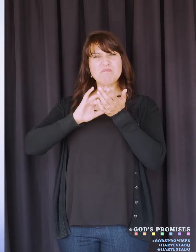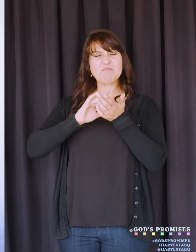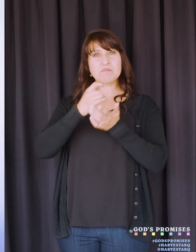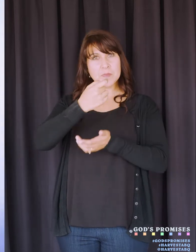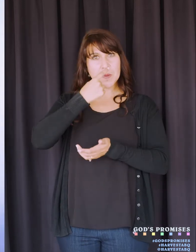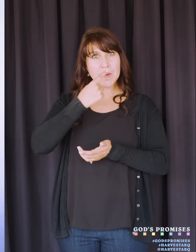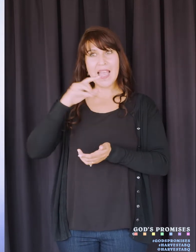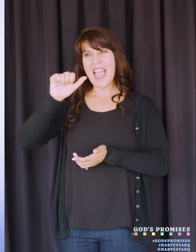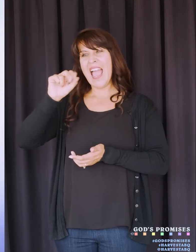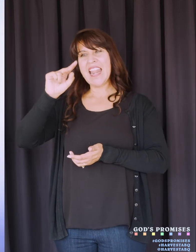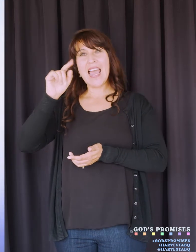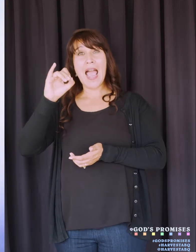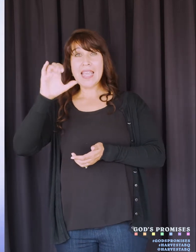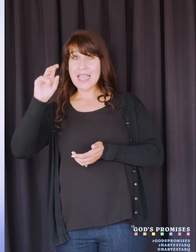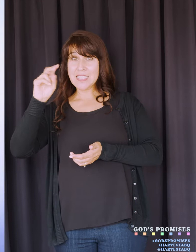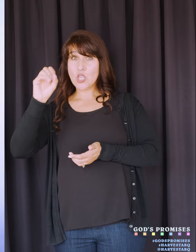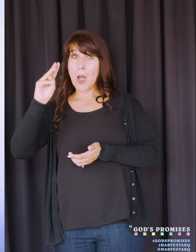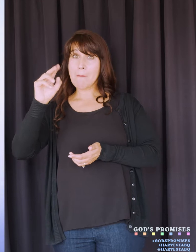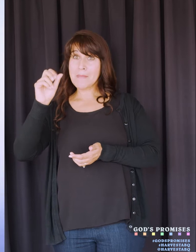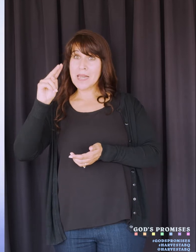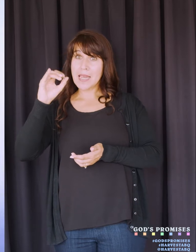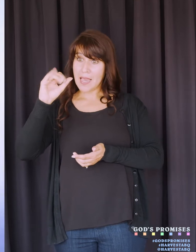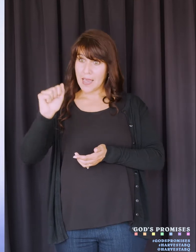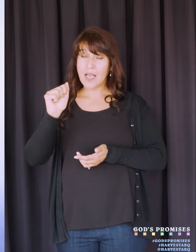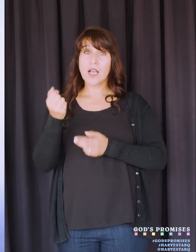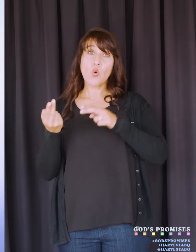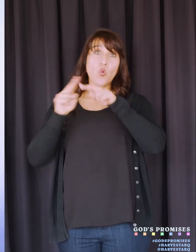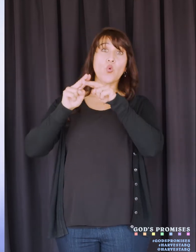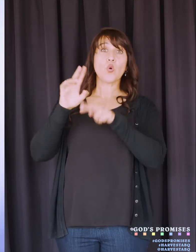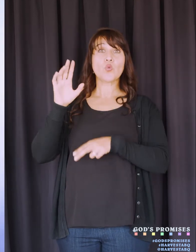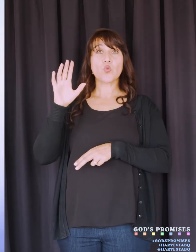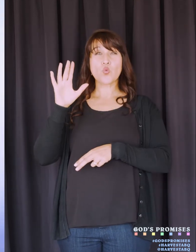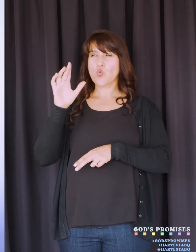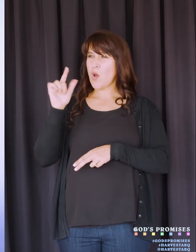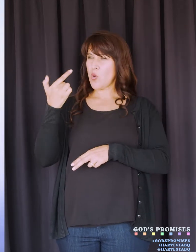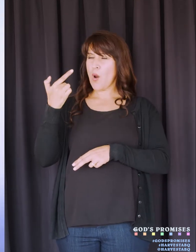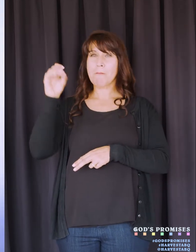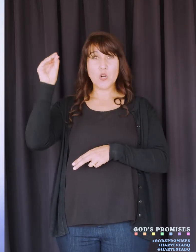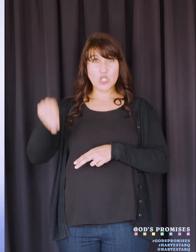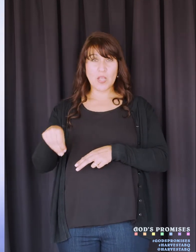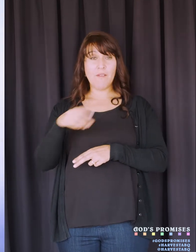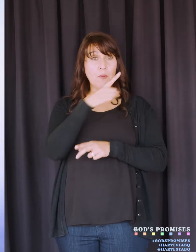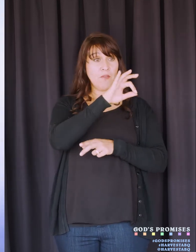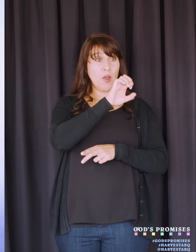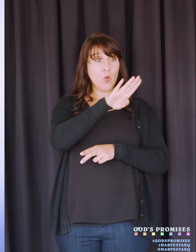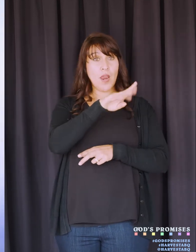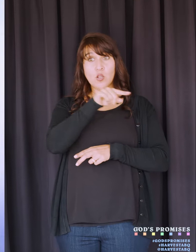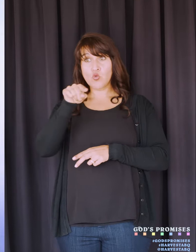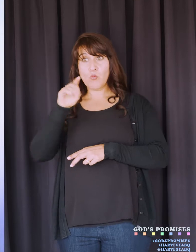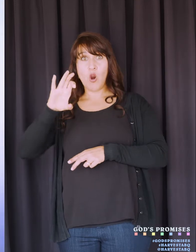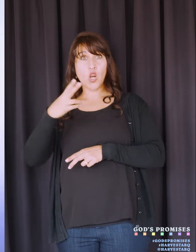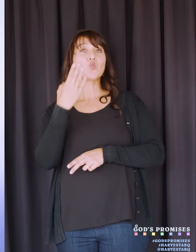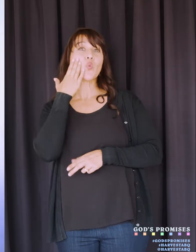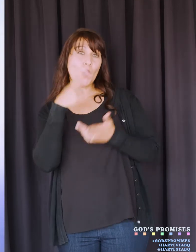anti-anxiety, and antidepressants spiked 21% from February to March. And we all know what happened in March. I